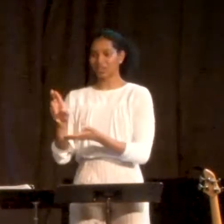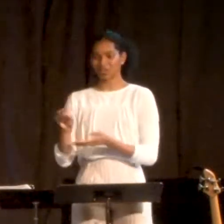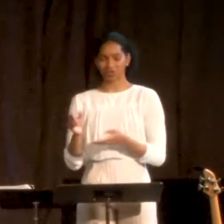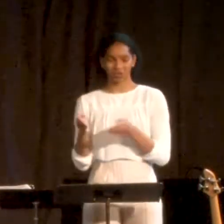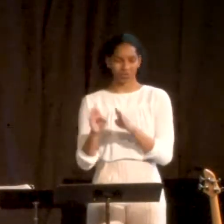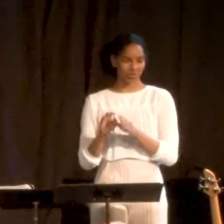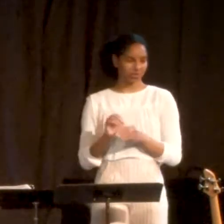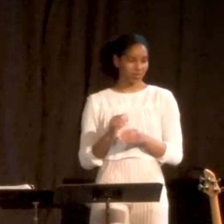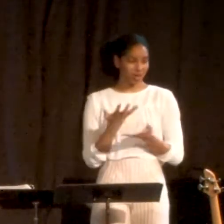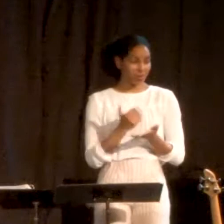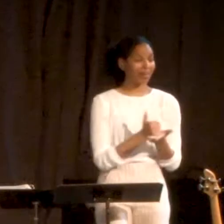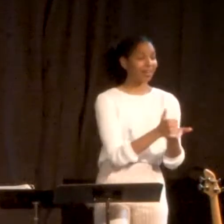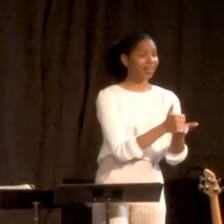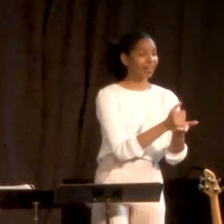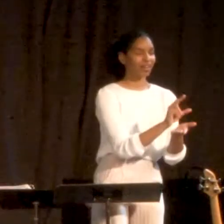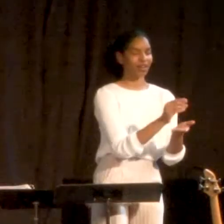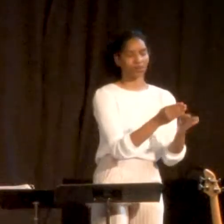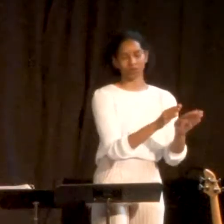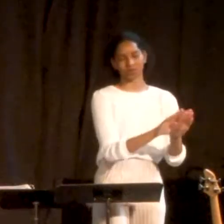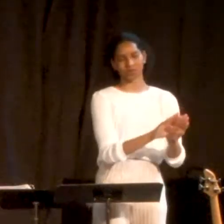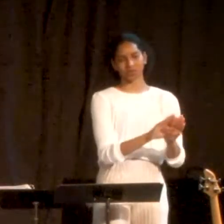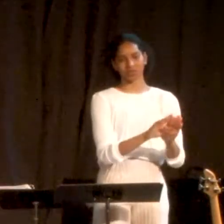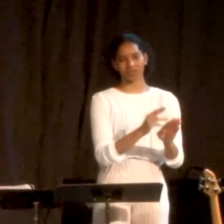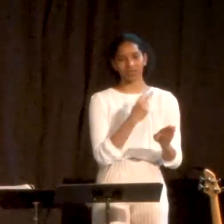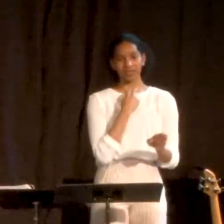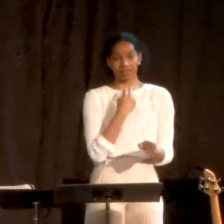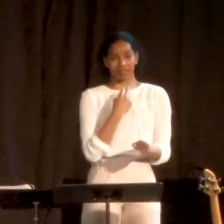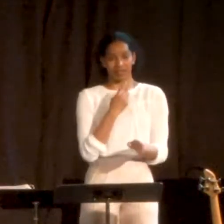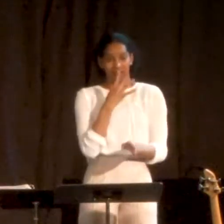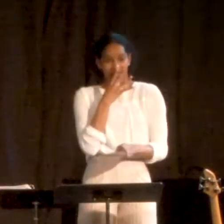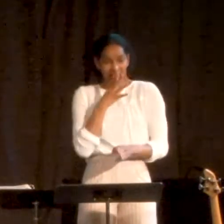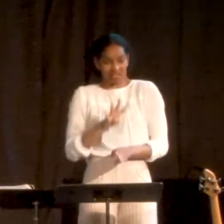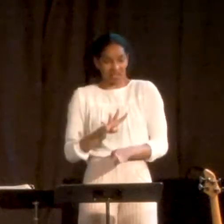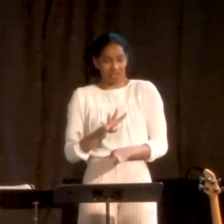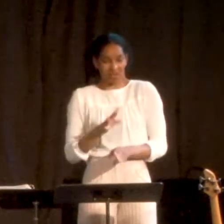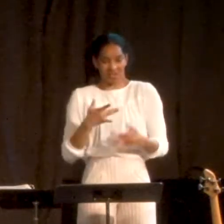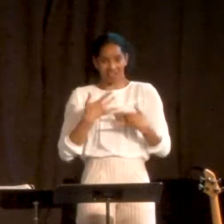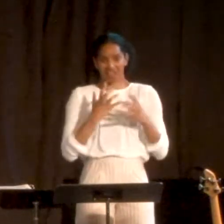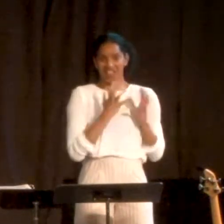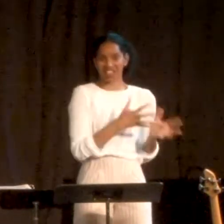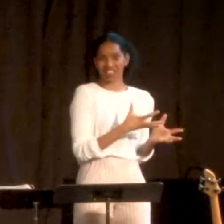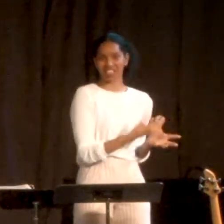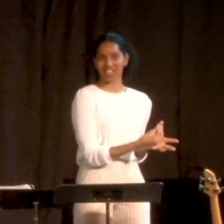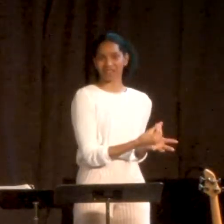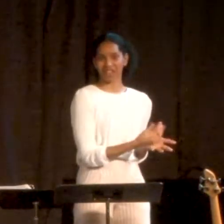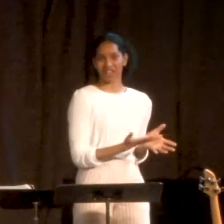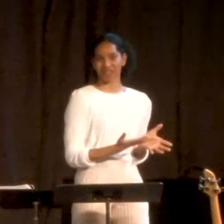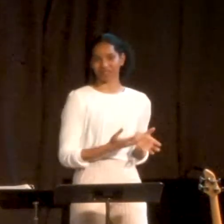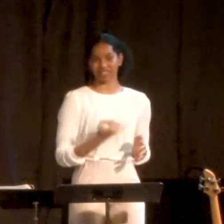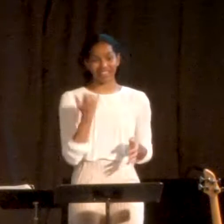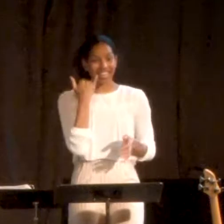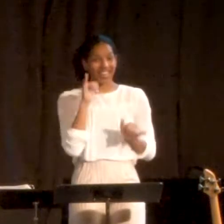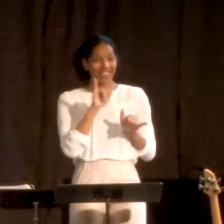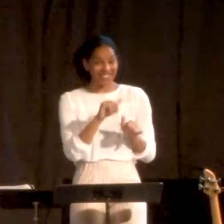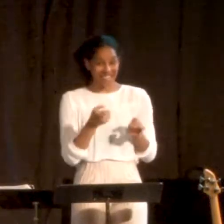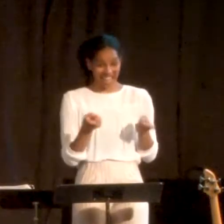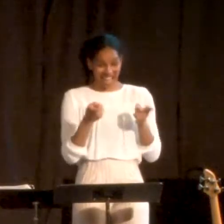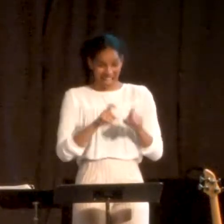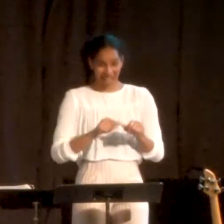They're ignored or neglected And if that happens for long